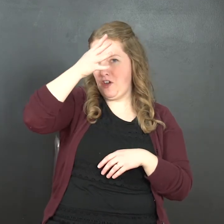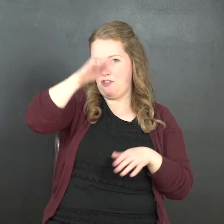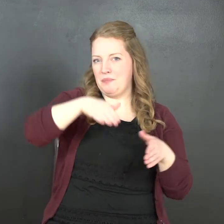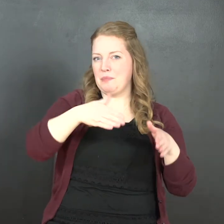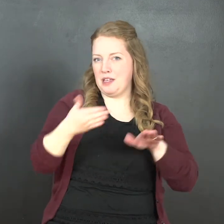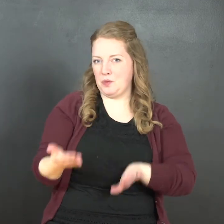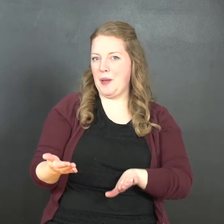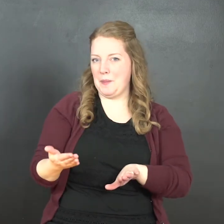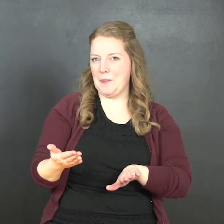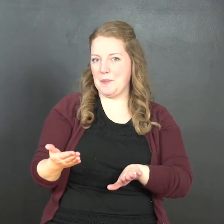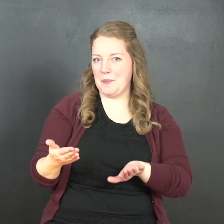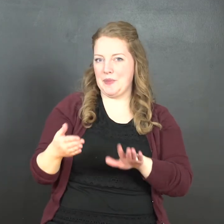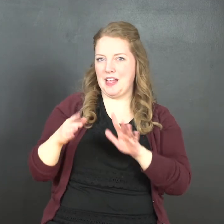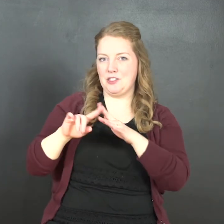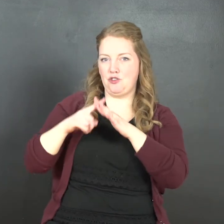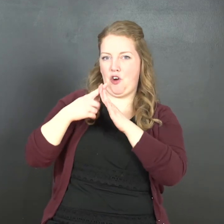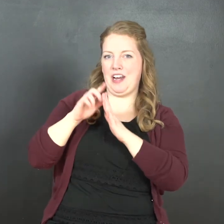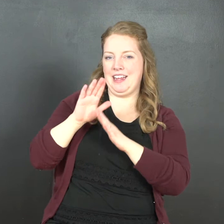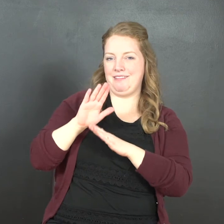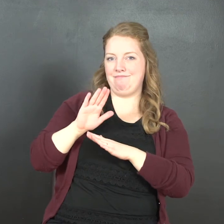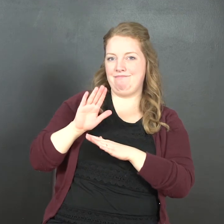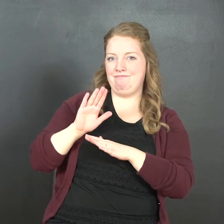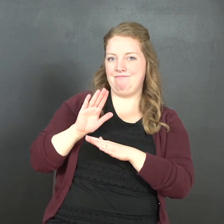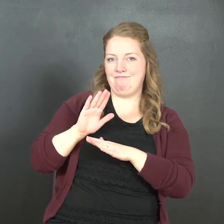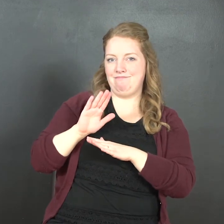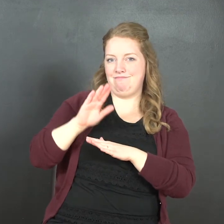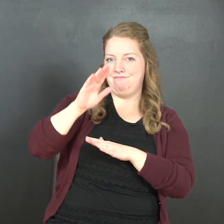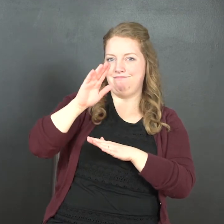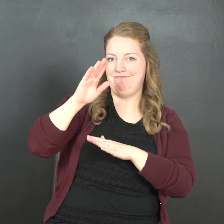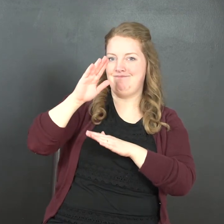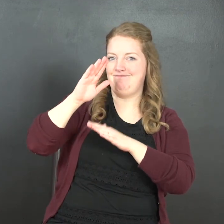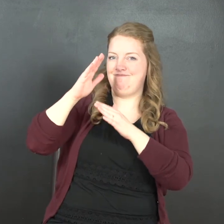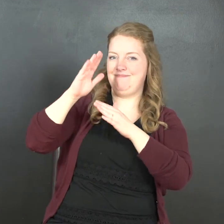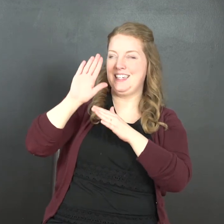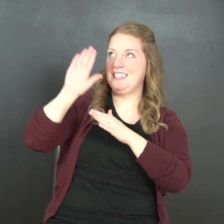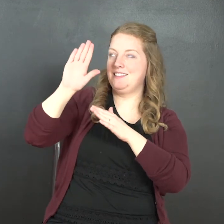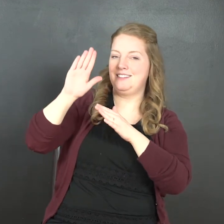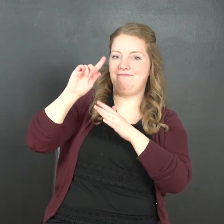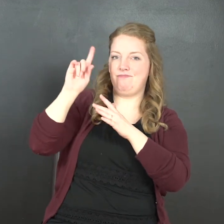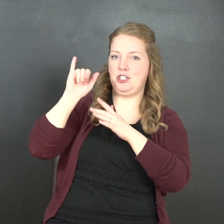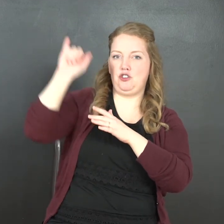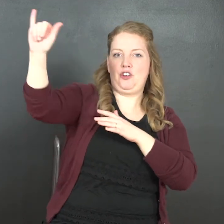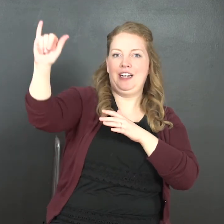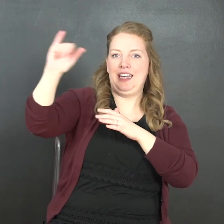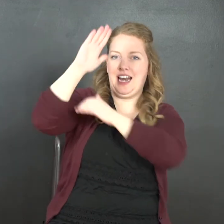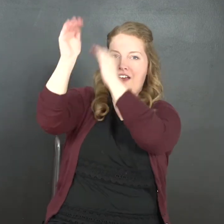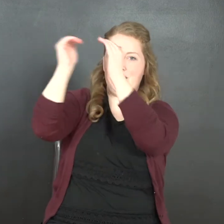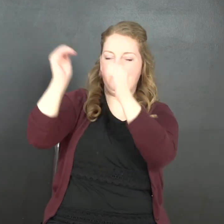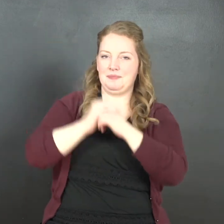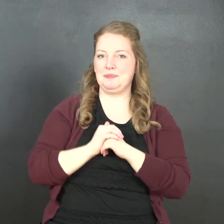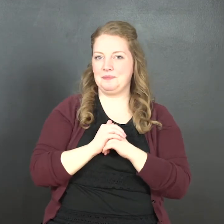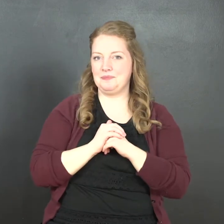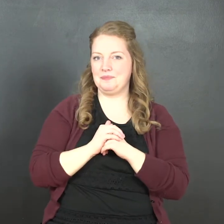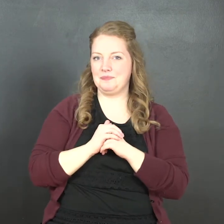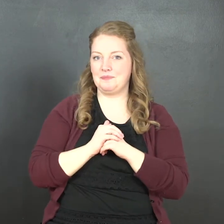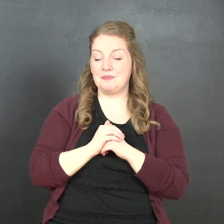It's a very different outcome today than what it would have